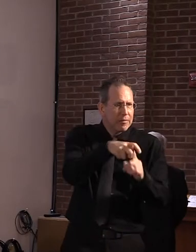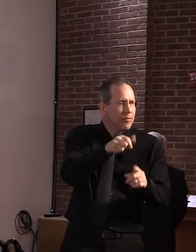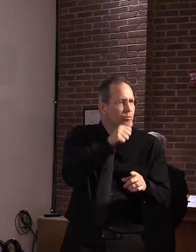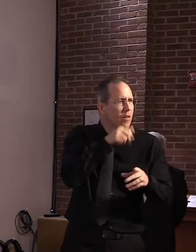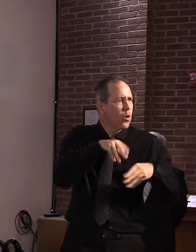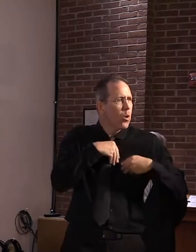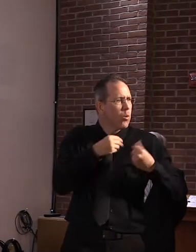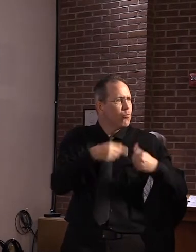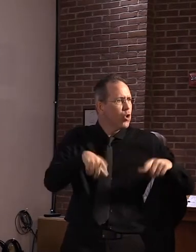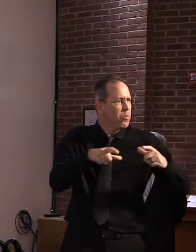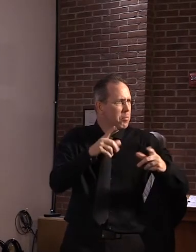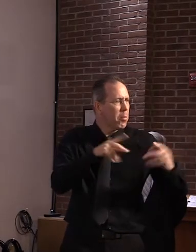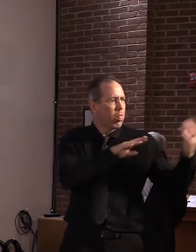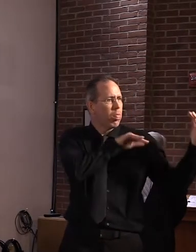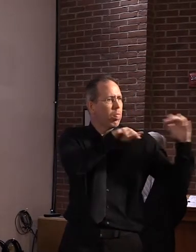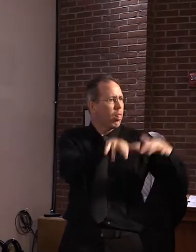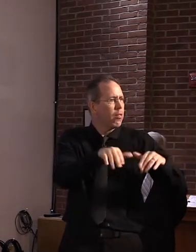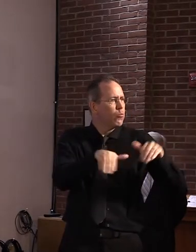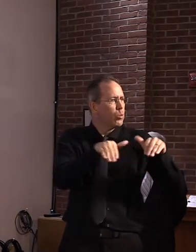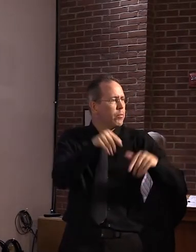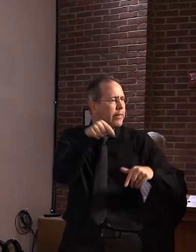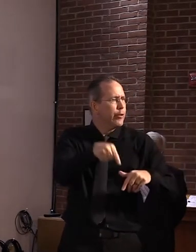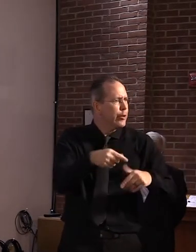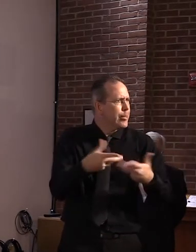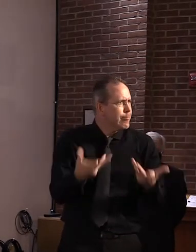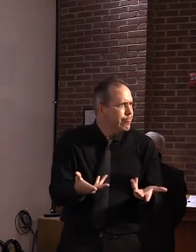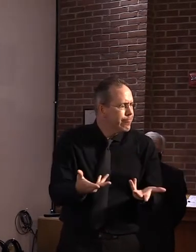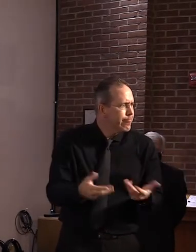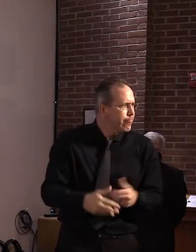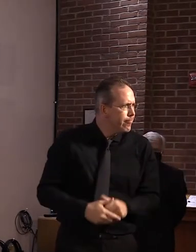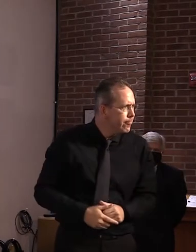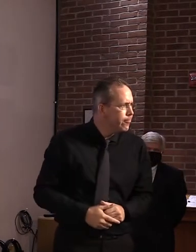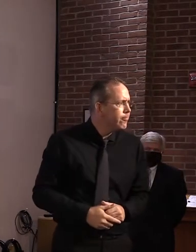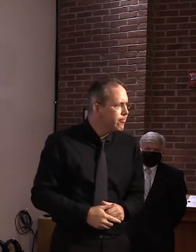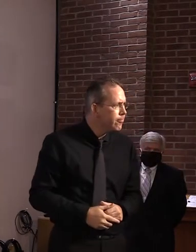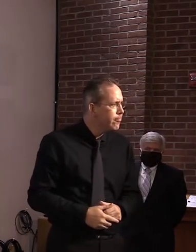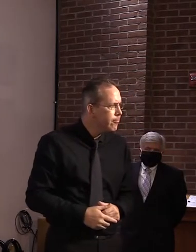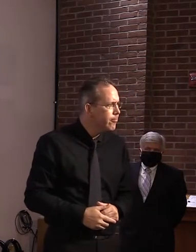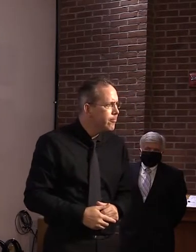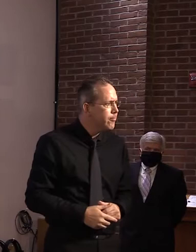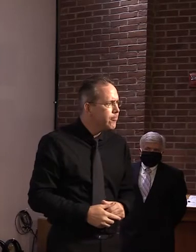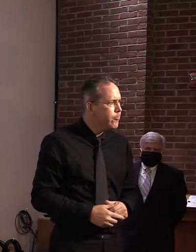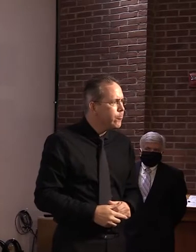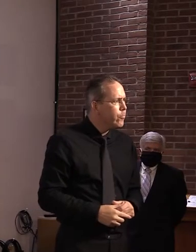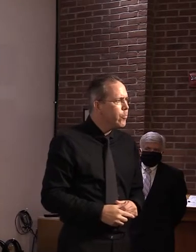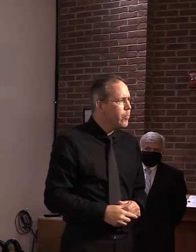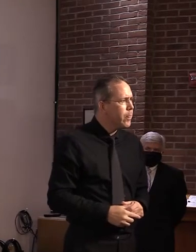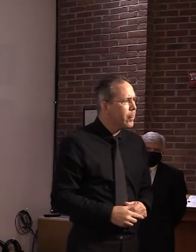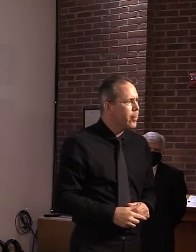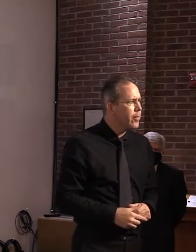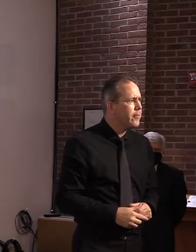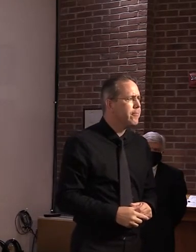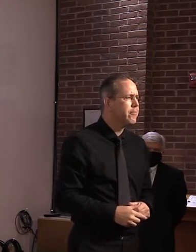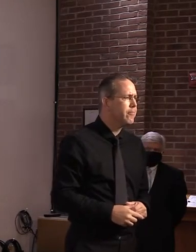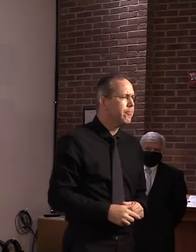health issue that precipitated that contact in the first place. And I'm certainly not